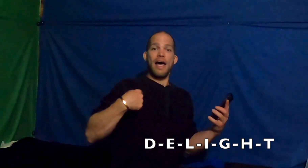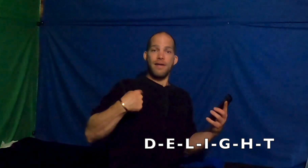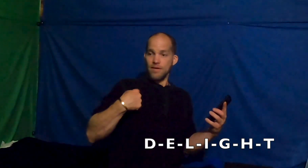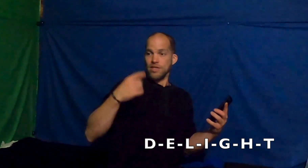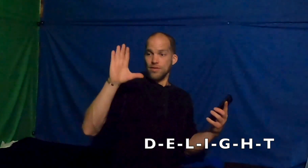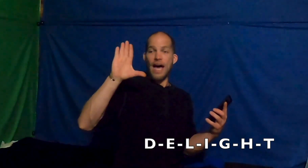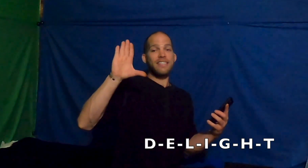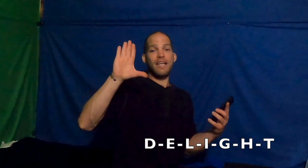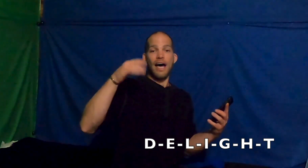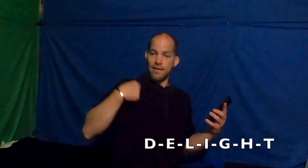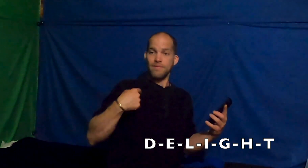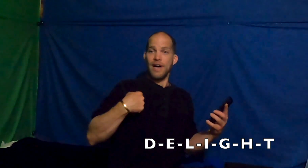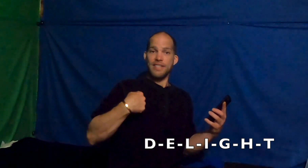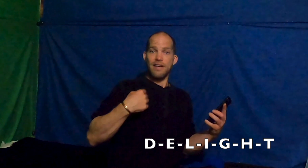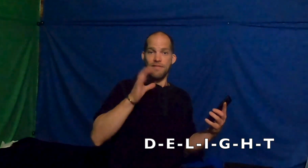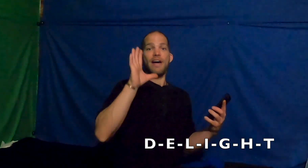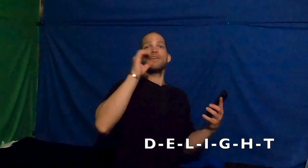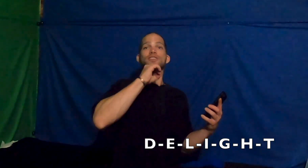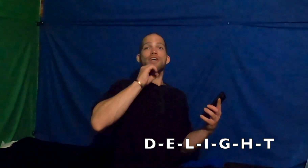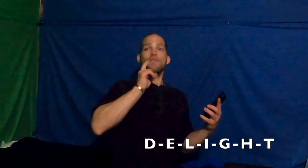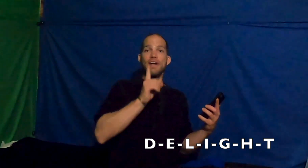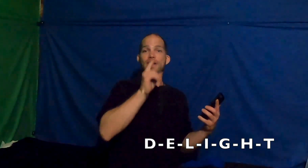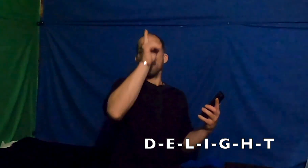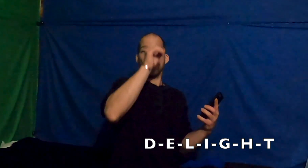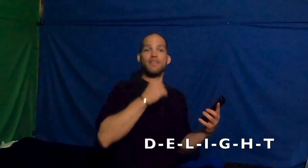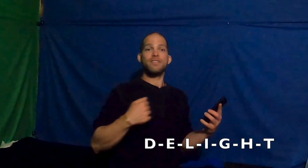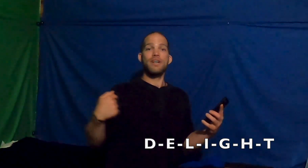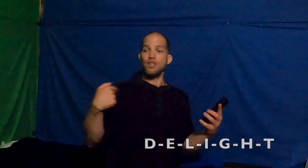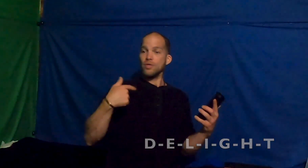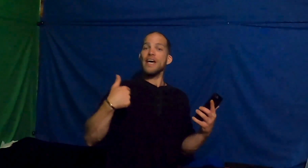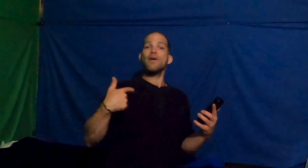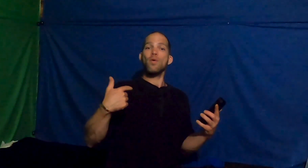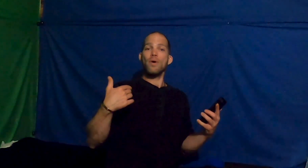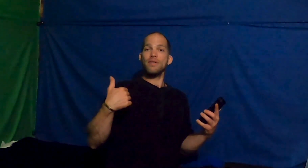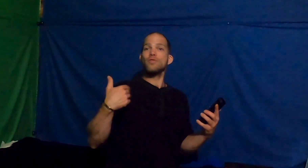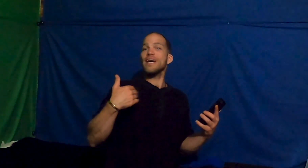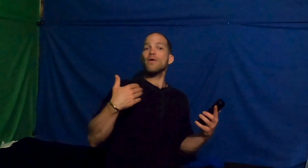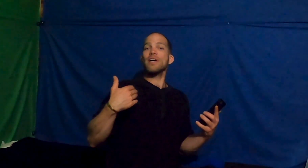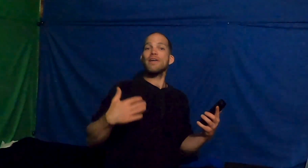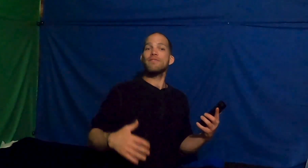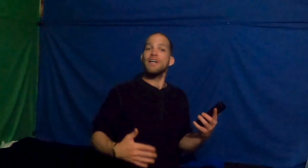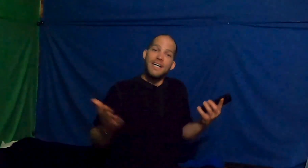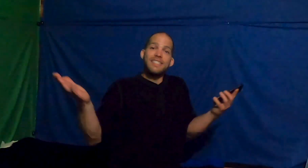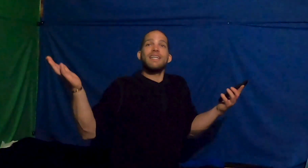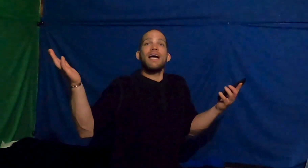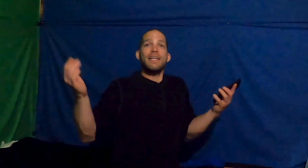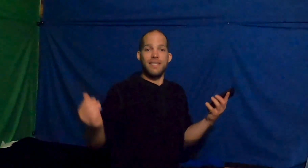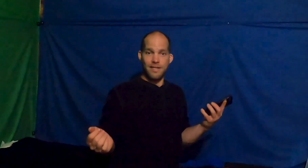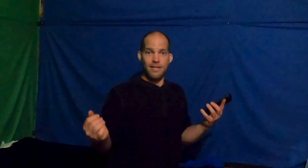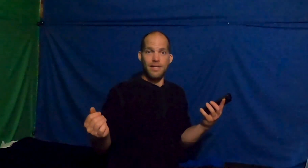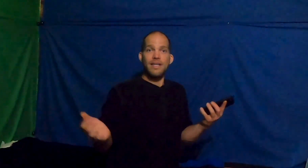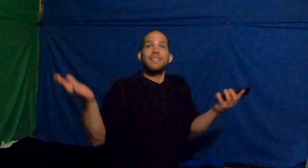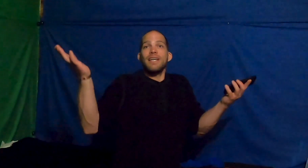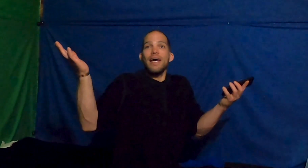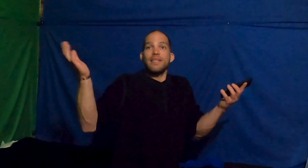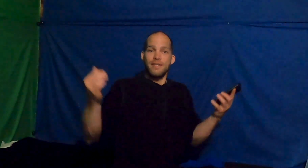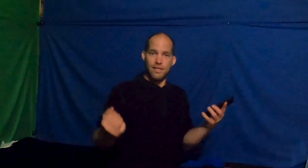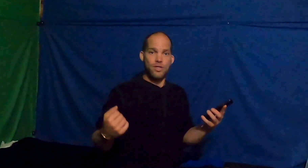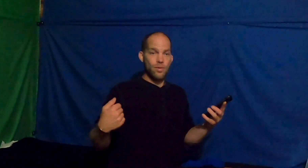li, this as it lie, identified, generated here plus. To take or give, delight. So you know